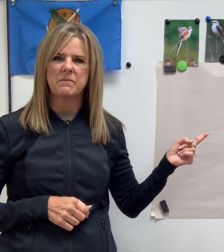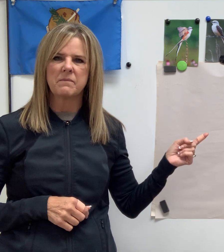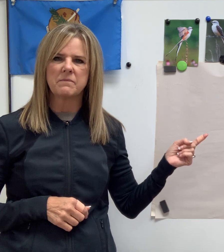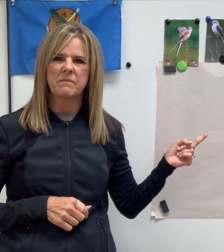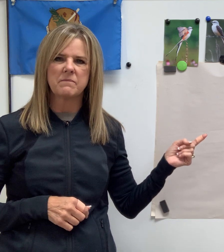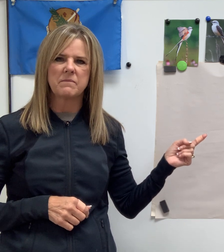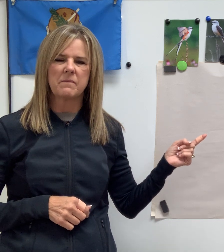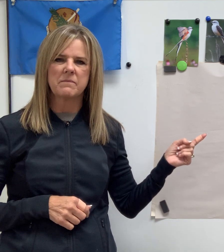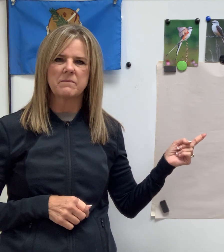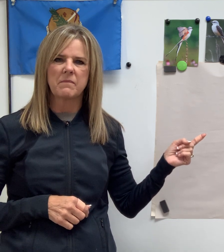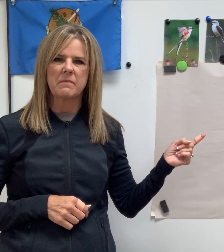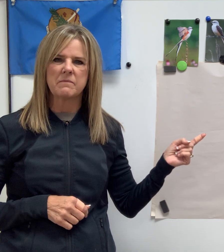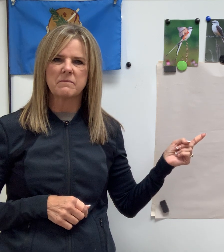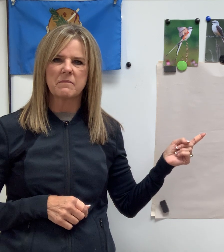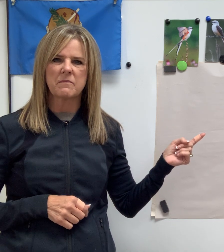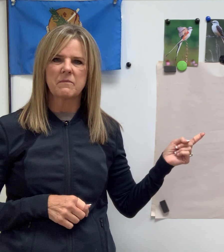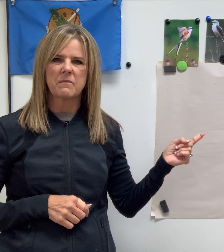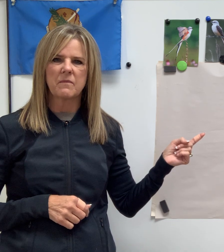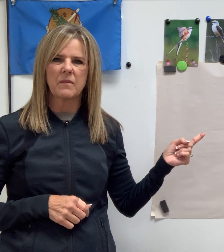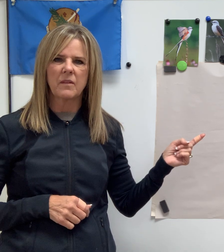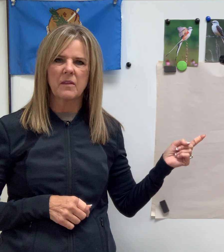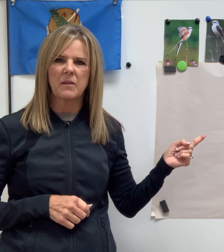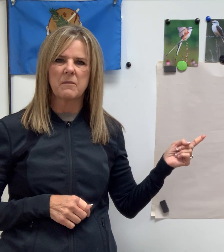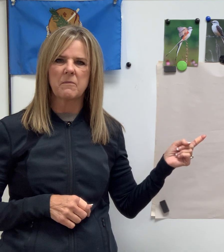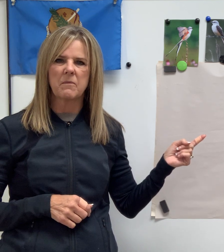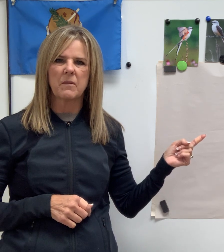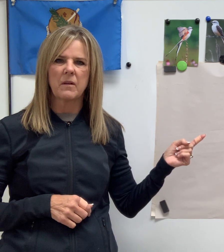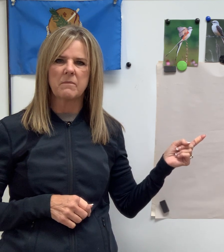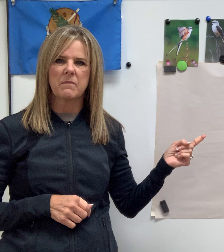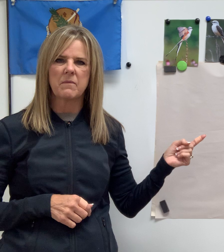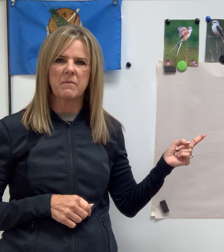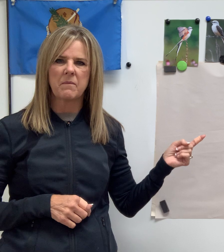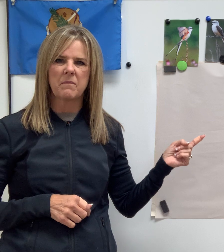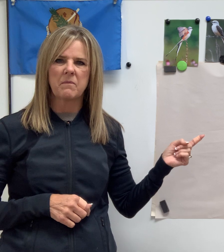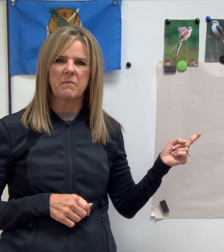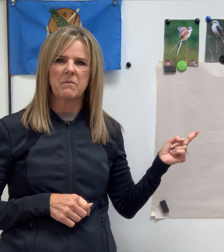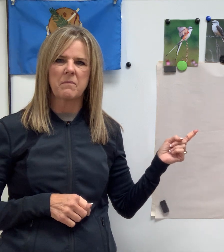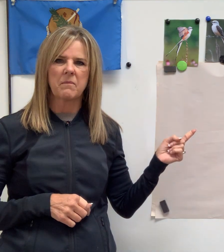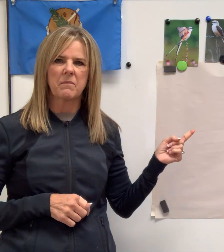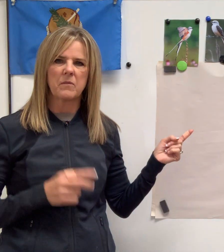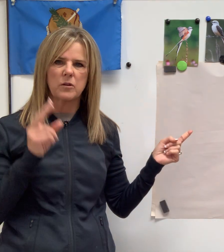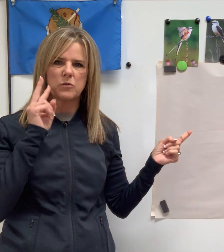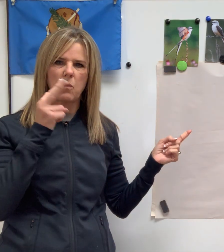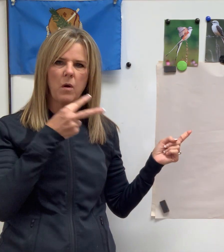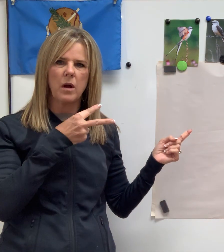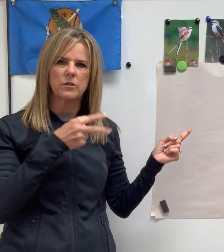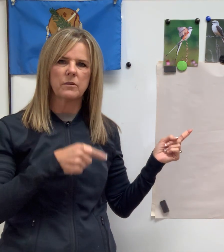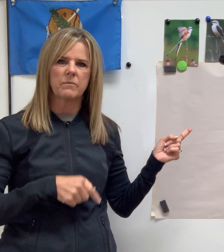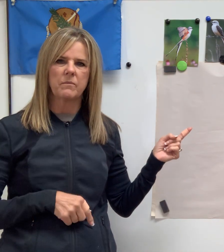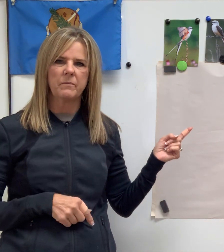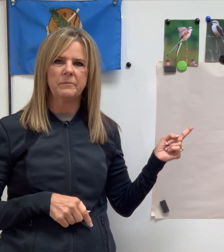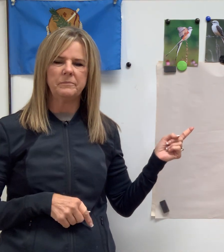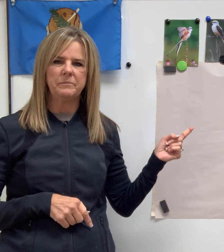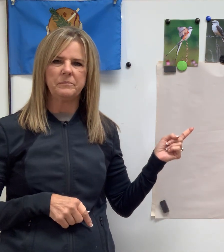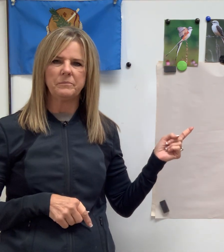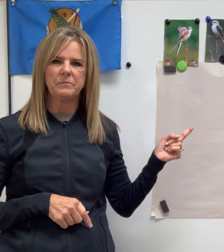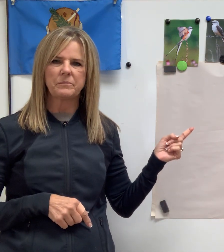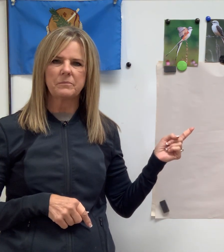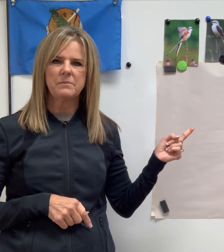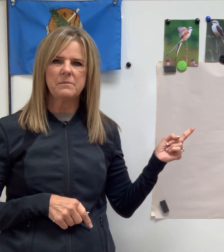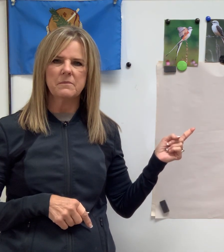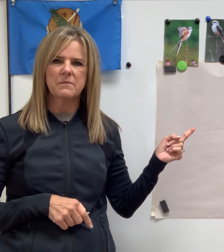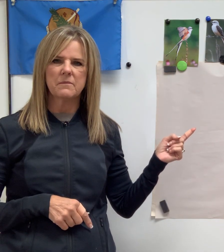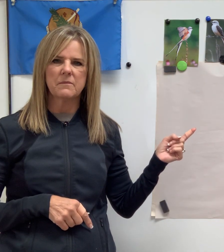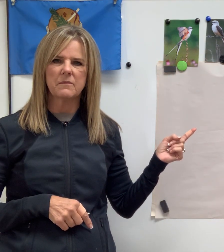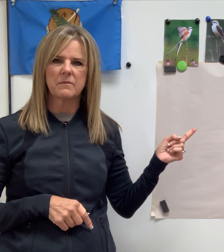bump over the eye. It sticks pretty close to the eye, and it just curves back a little ways. So starting from the beak, I'm going to stick